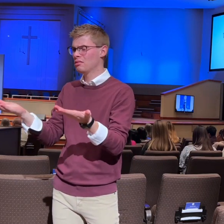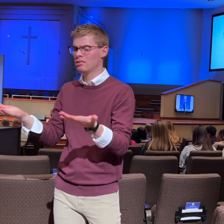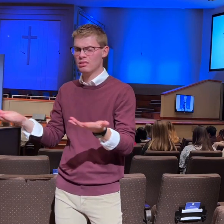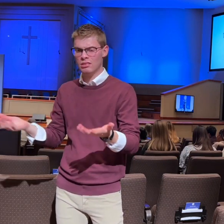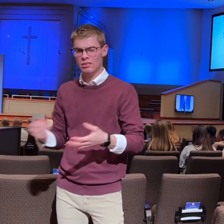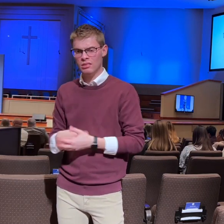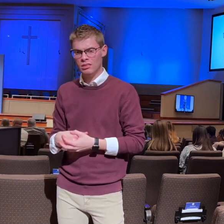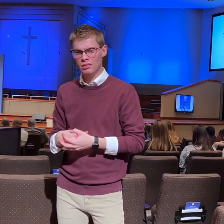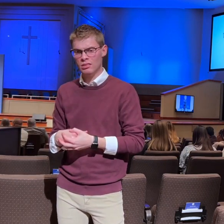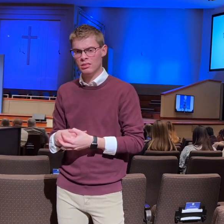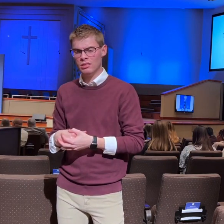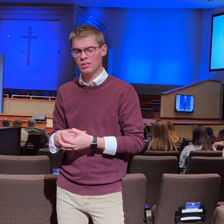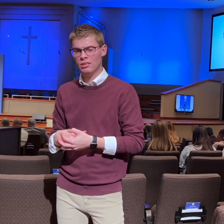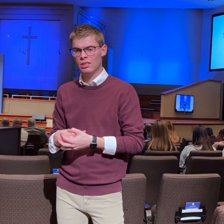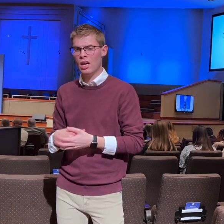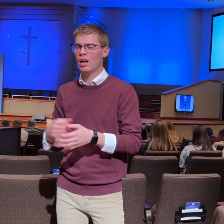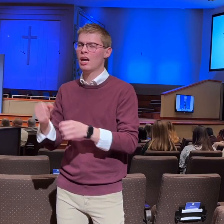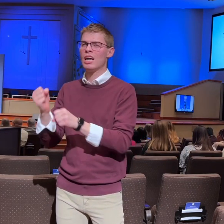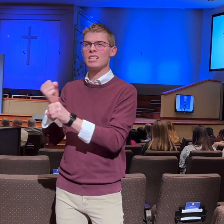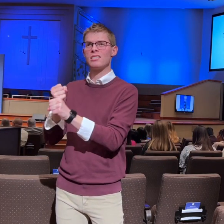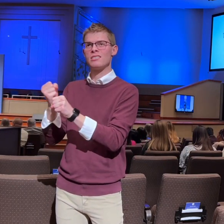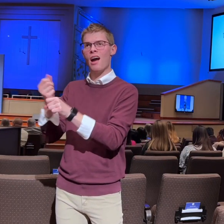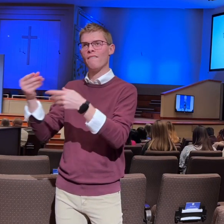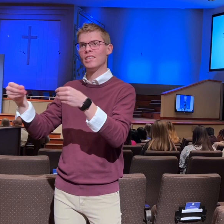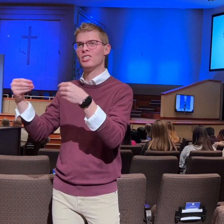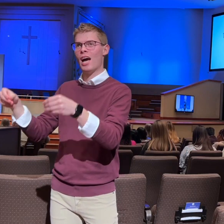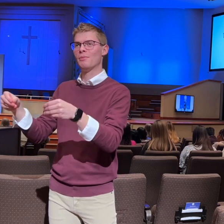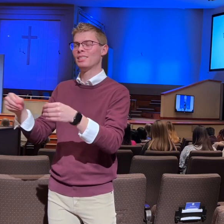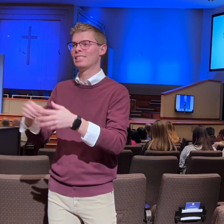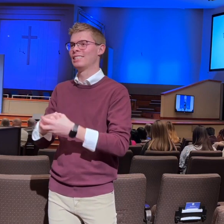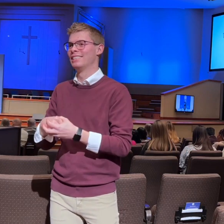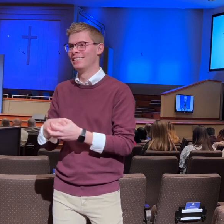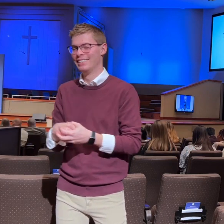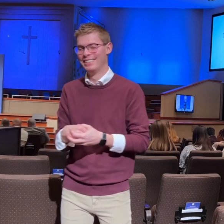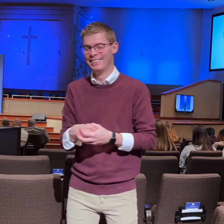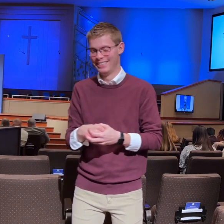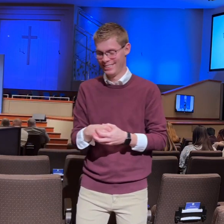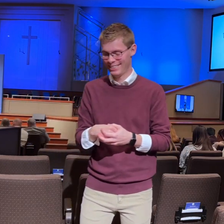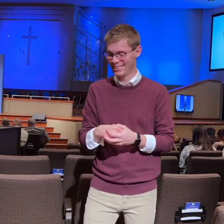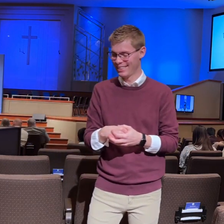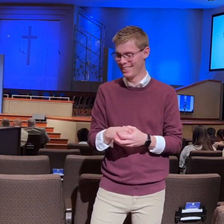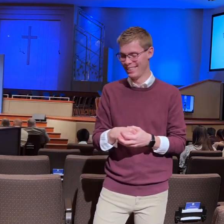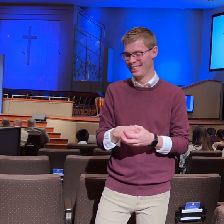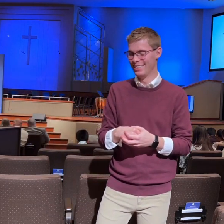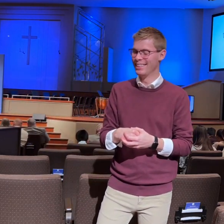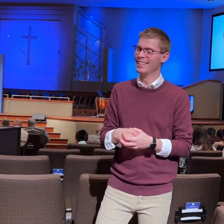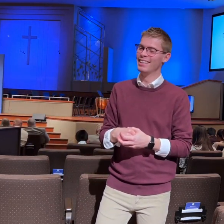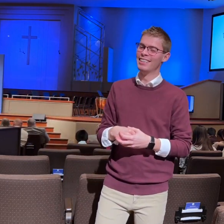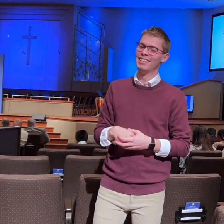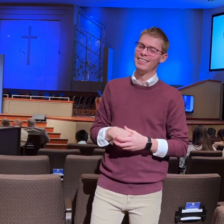And I want us to see tonight, how do you defeat the very encroachment of this? Verse number six.